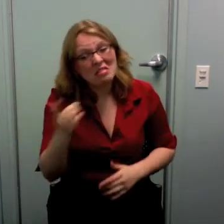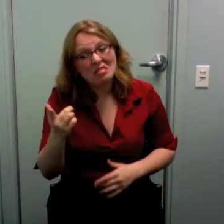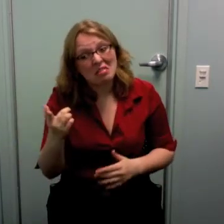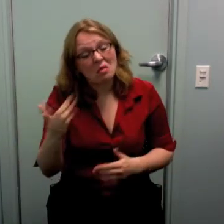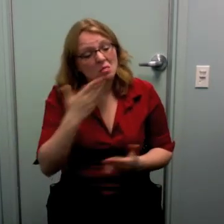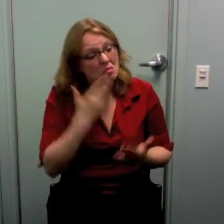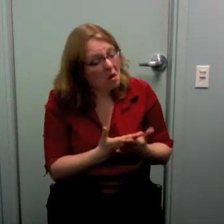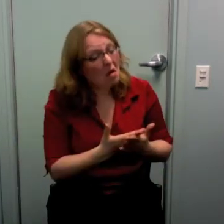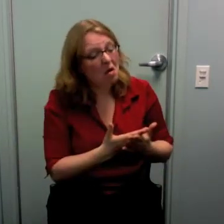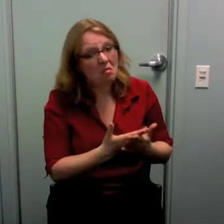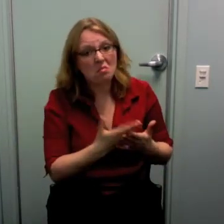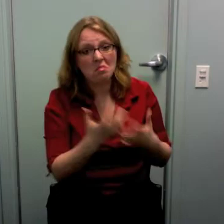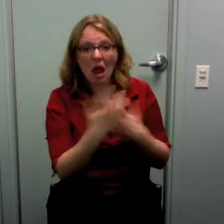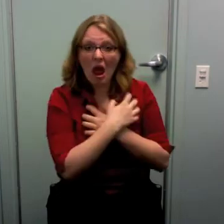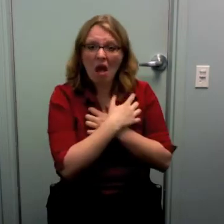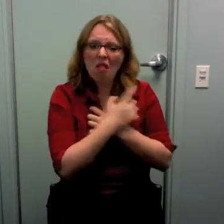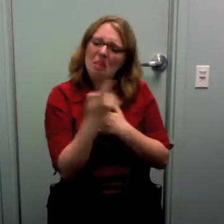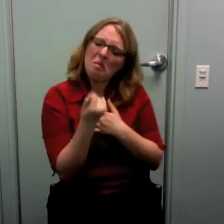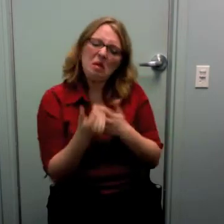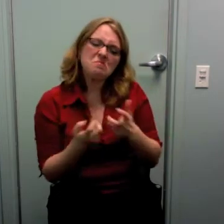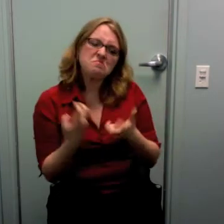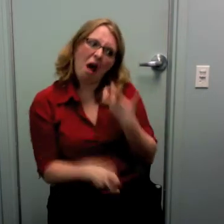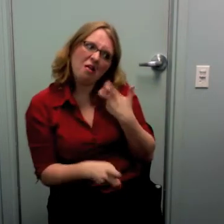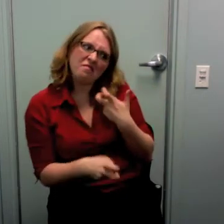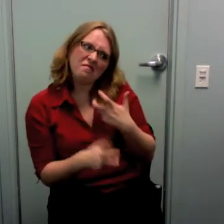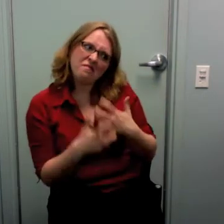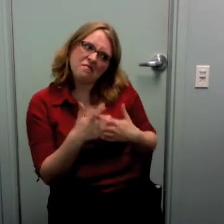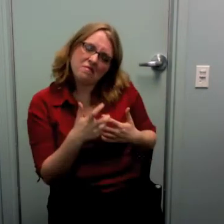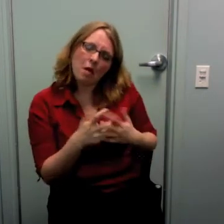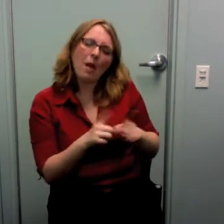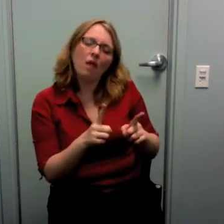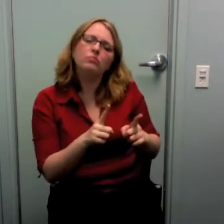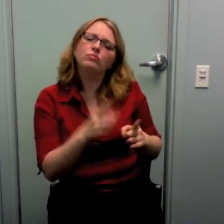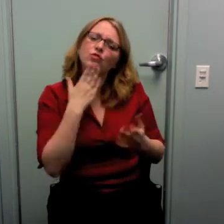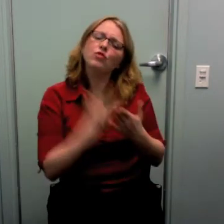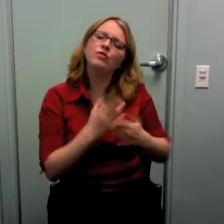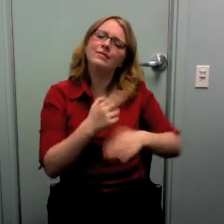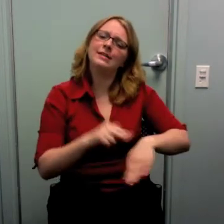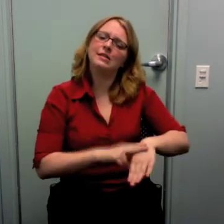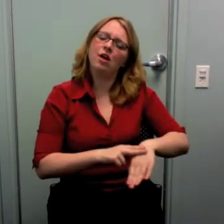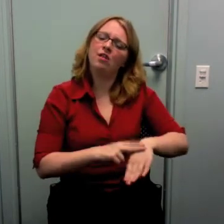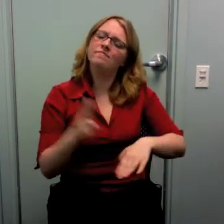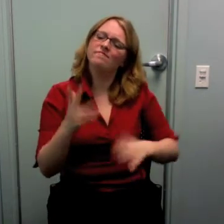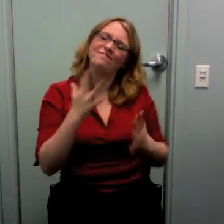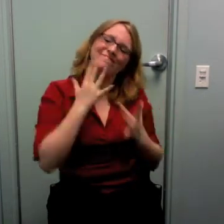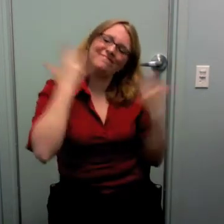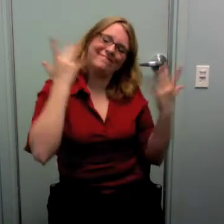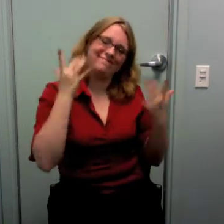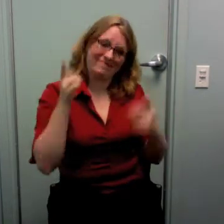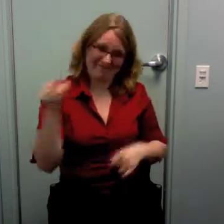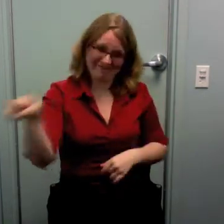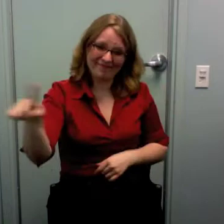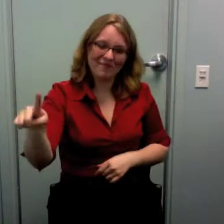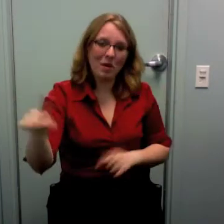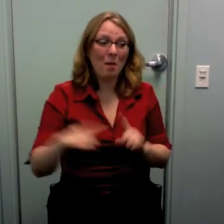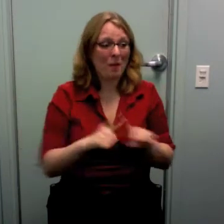of bears is, but for all that very good-natured and hospitable. But Goldilocks did something